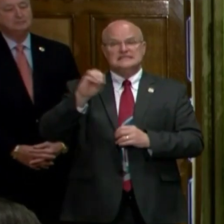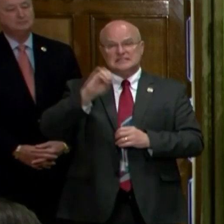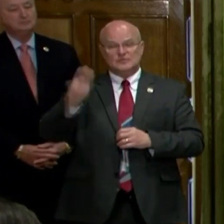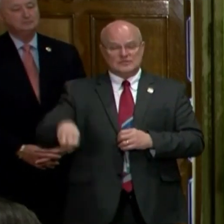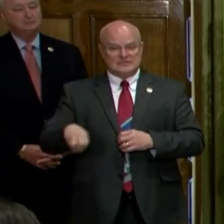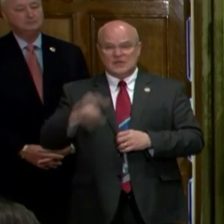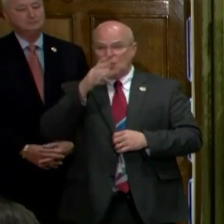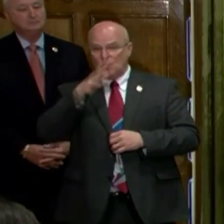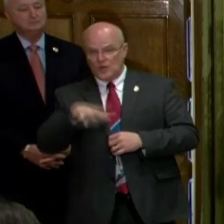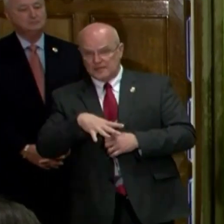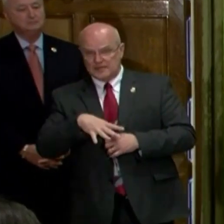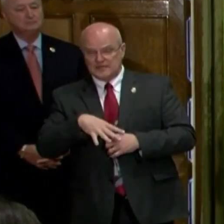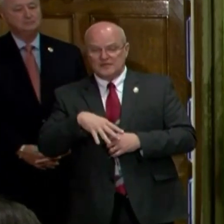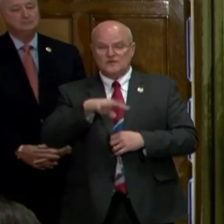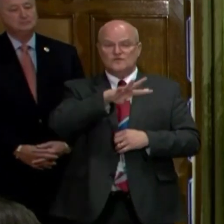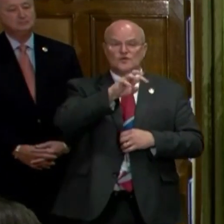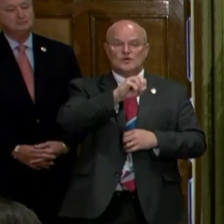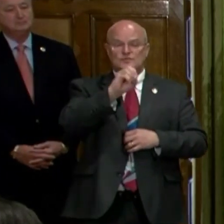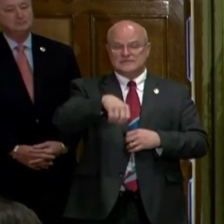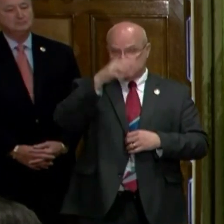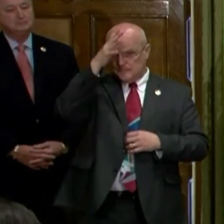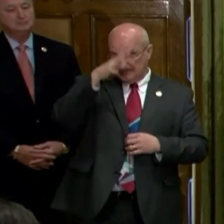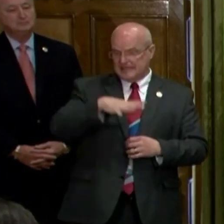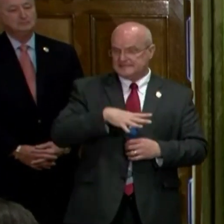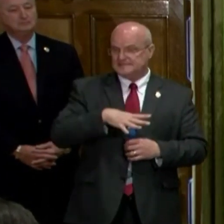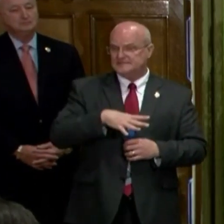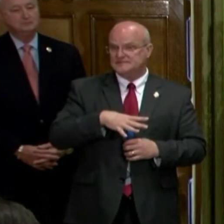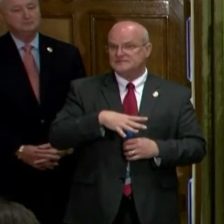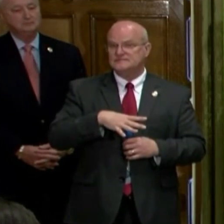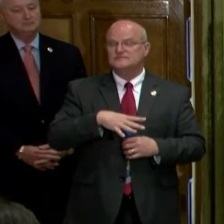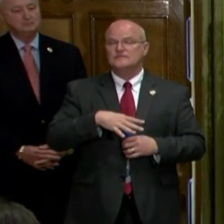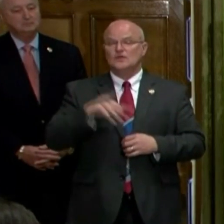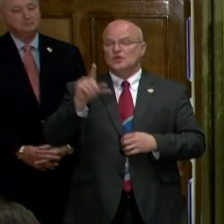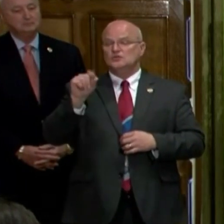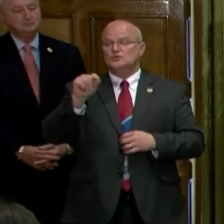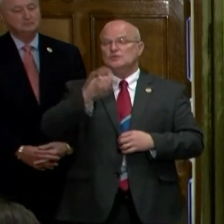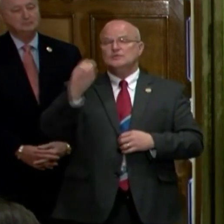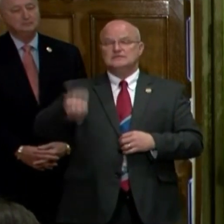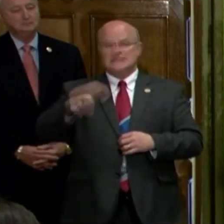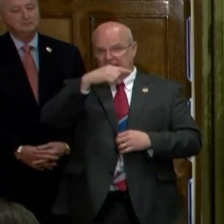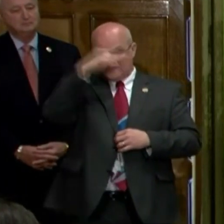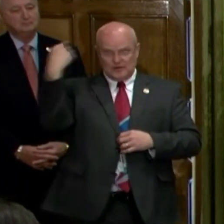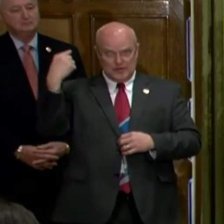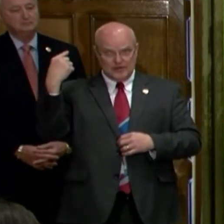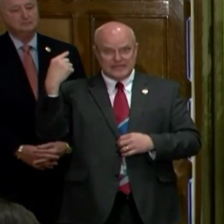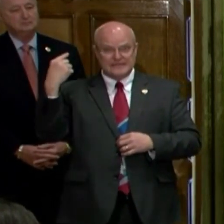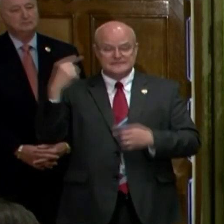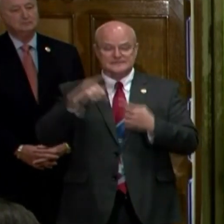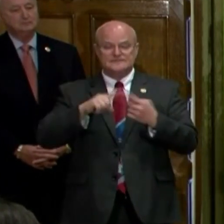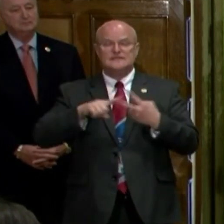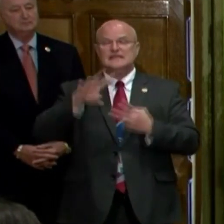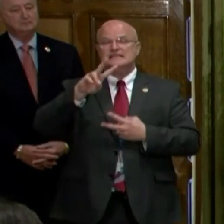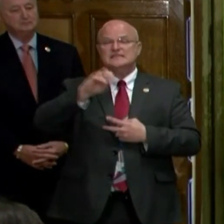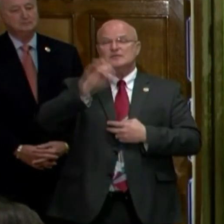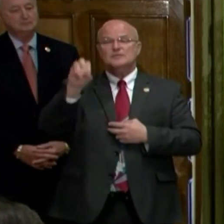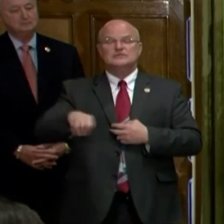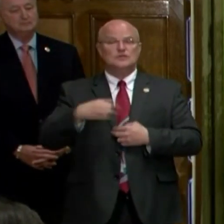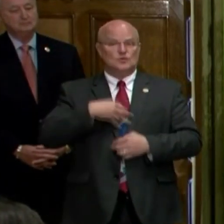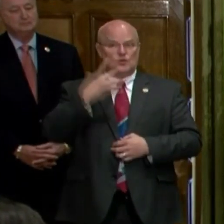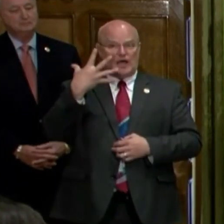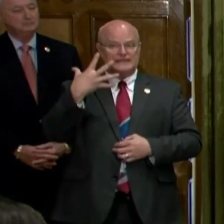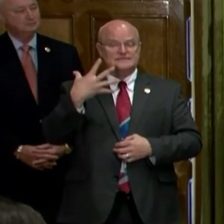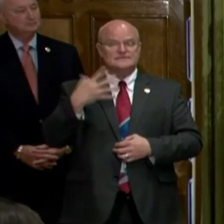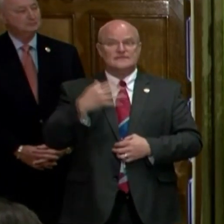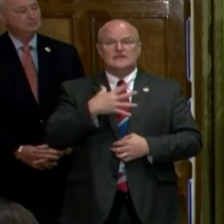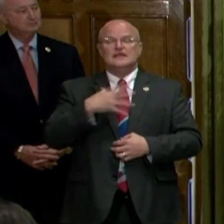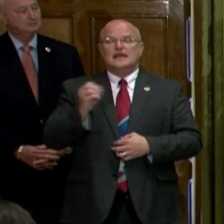60% are women and 40% are men. 20% are African American, 70% are white,